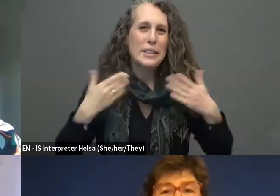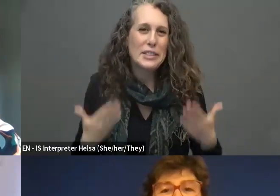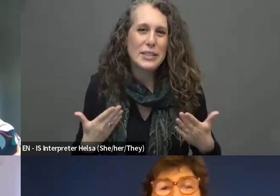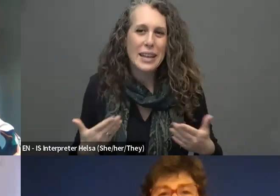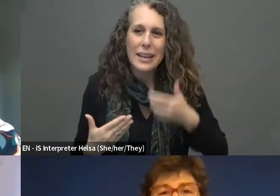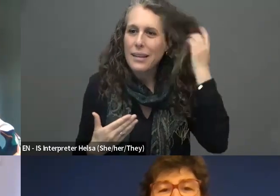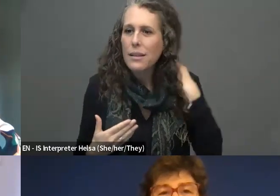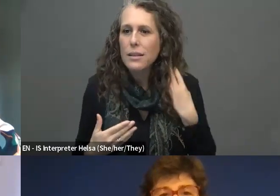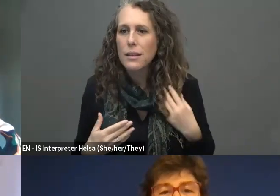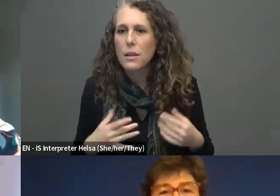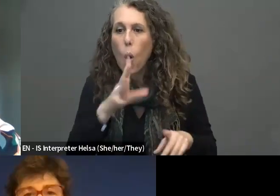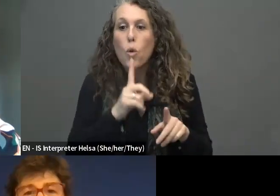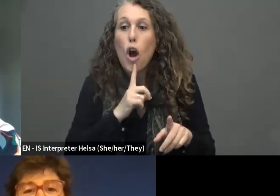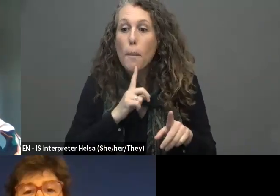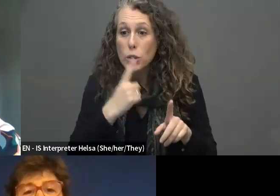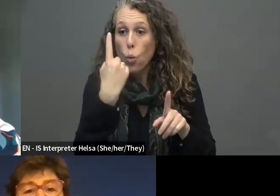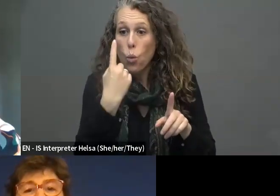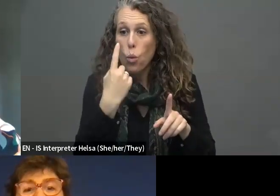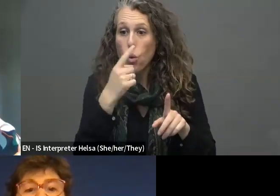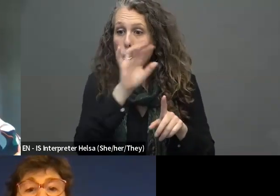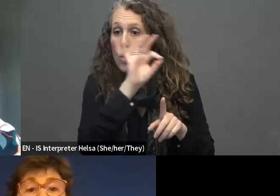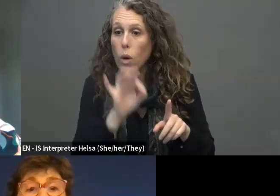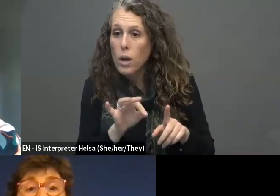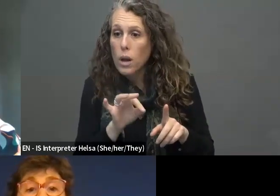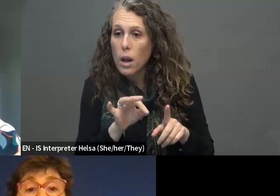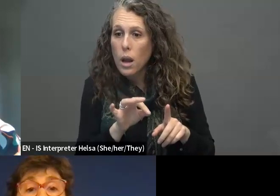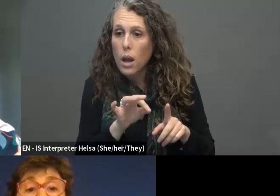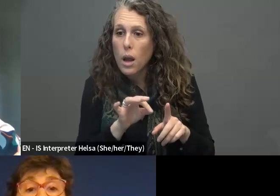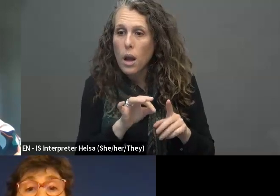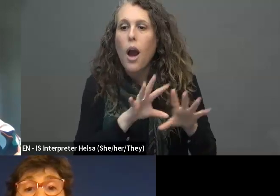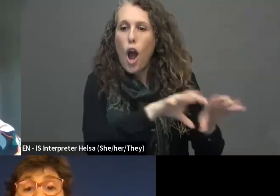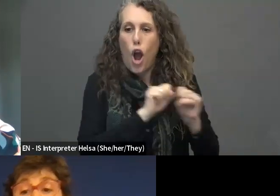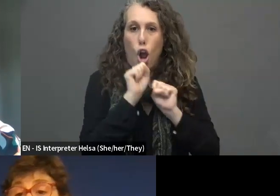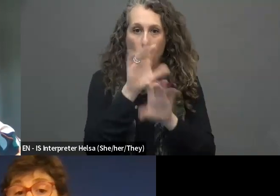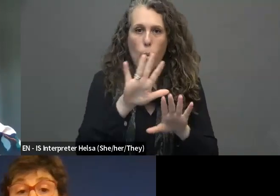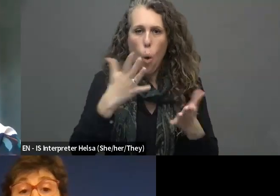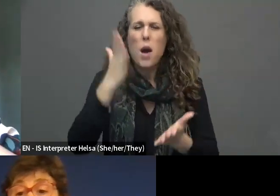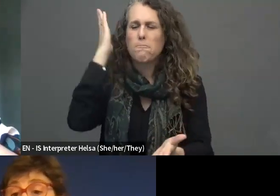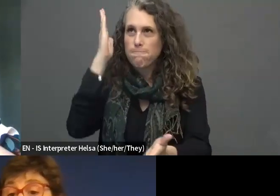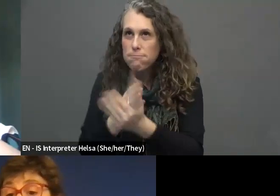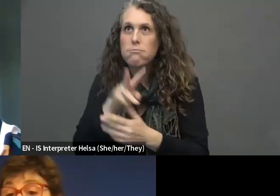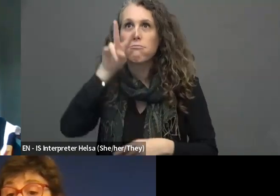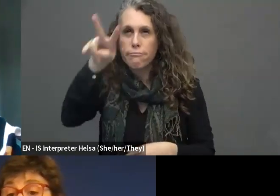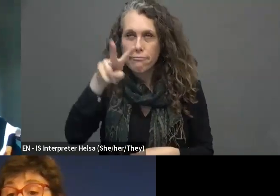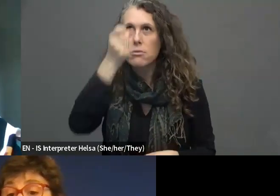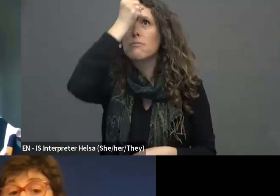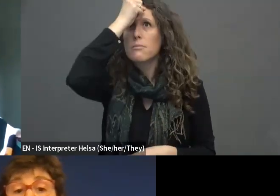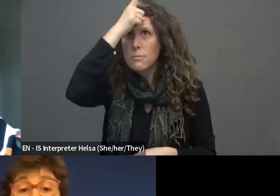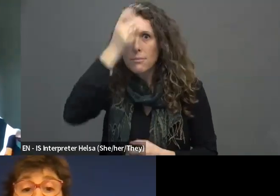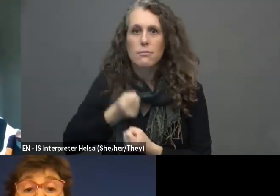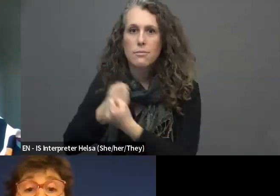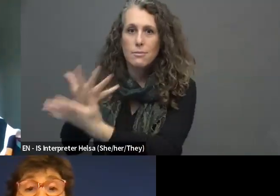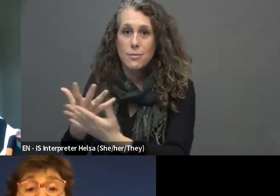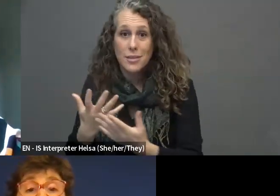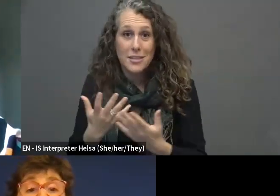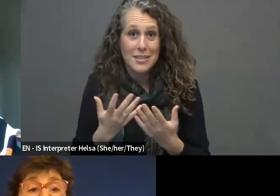question, Thomas. My question refers to how to separate between copy and real understanding. So if anyone wants to answer